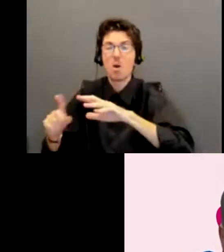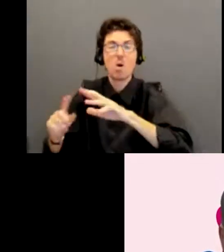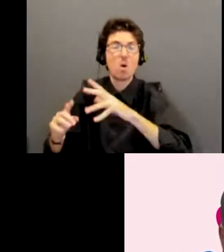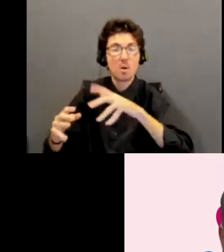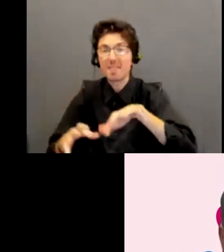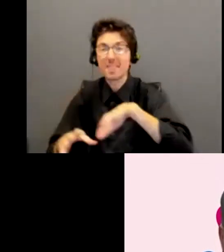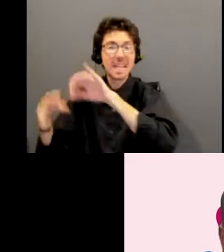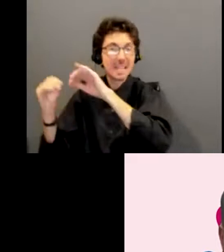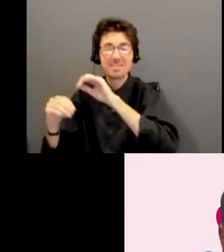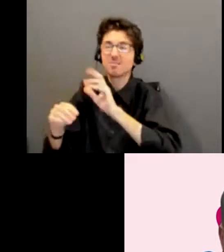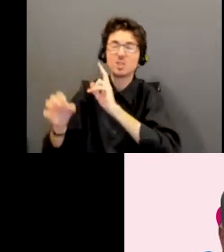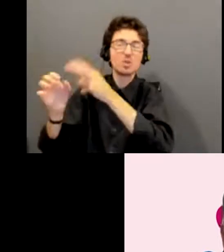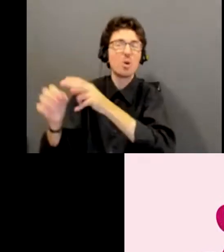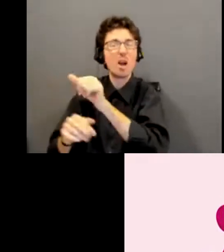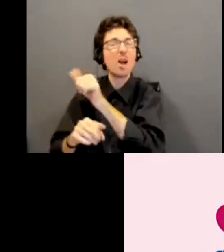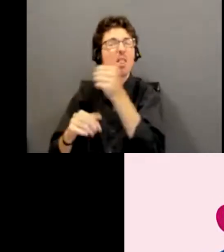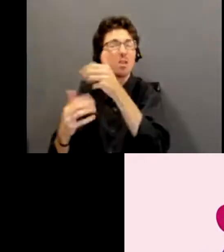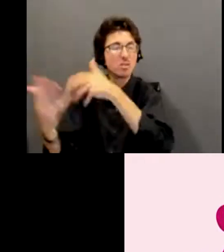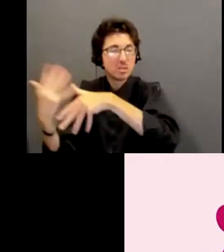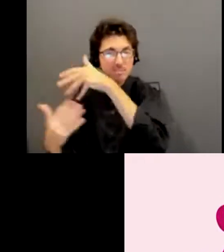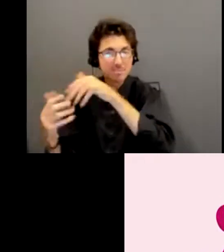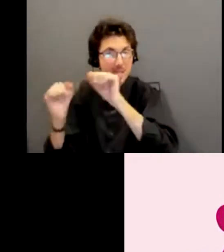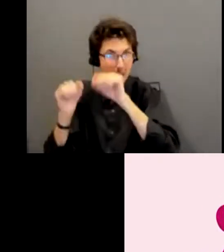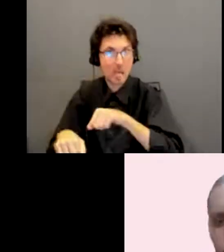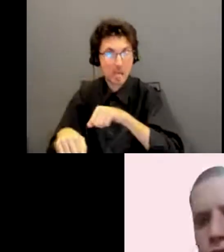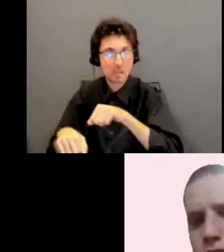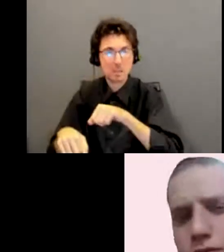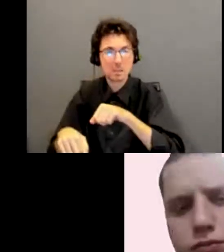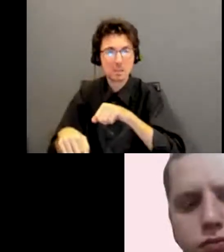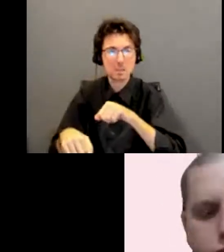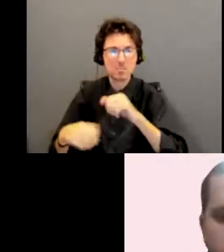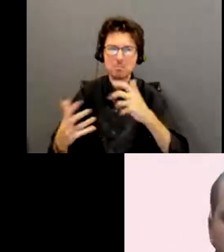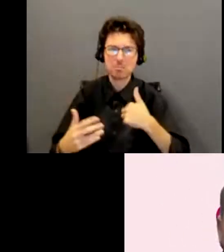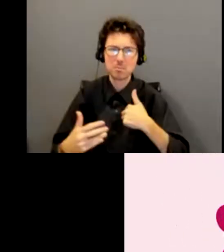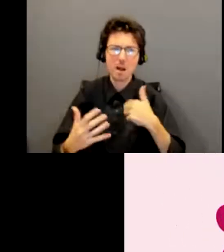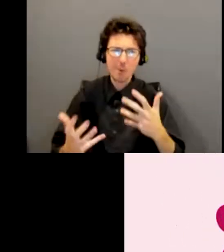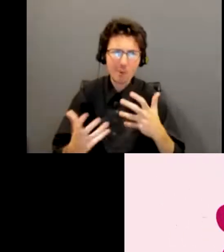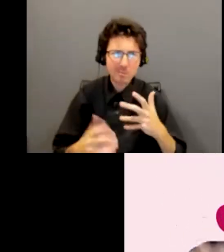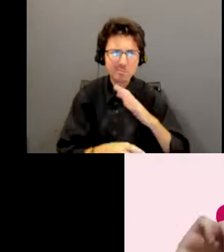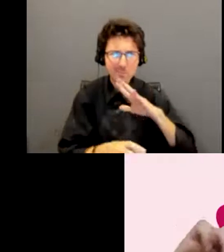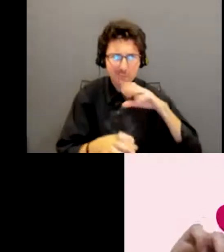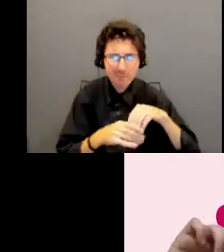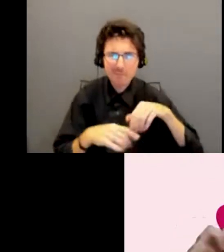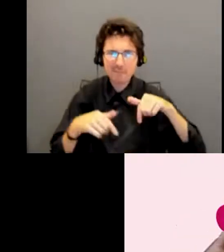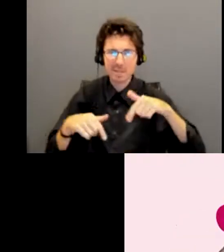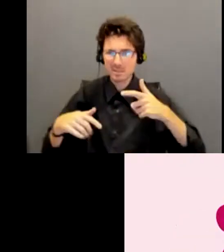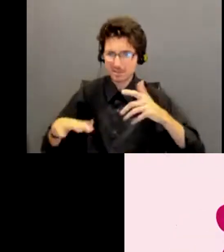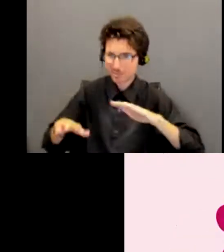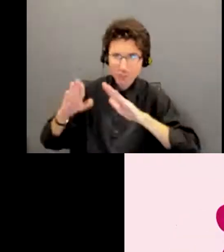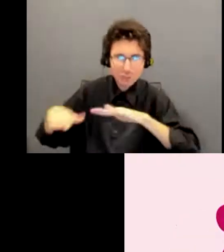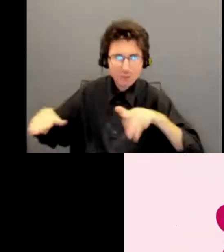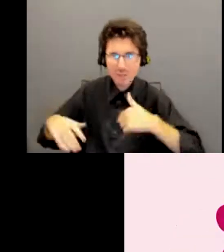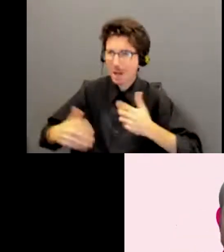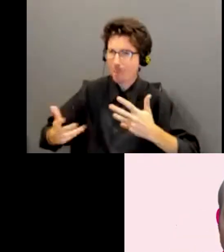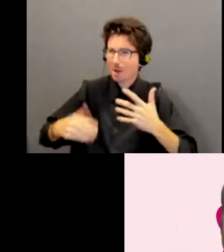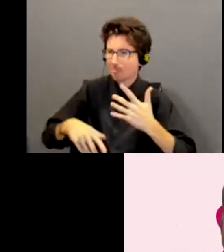makes me feel like I want to be the person for these children, for this kid. I want to be